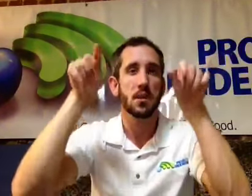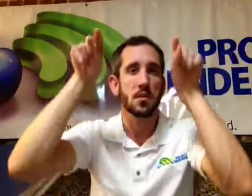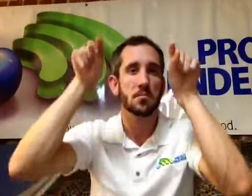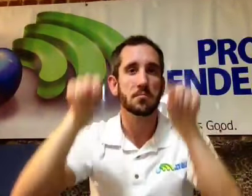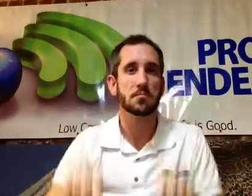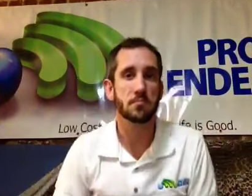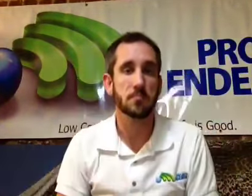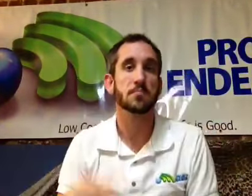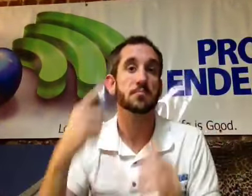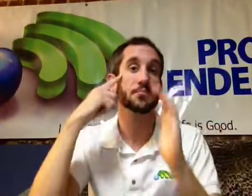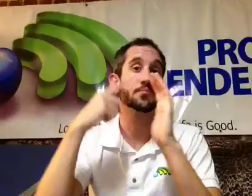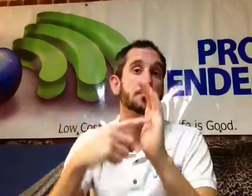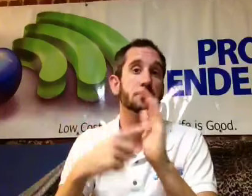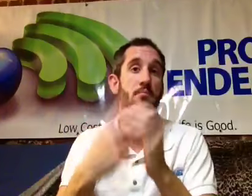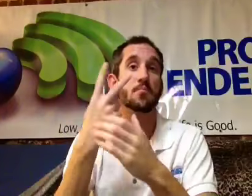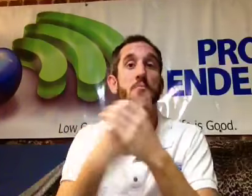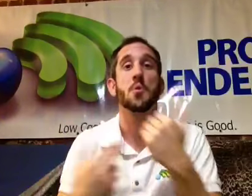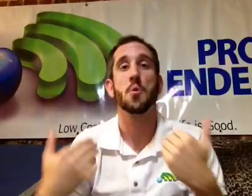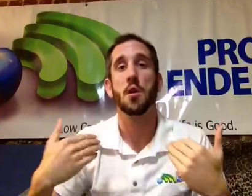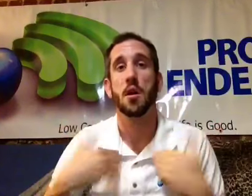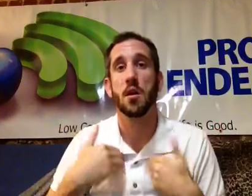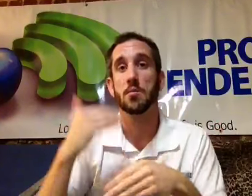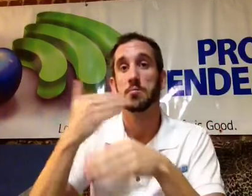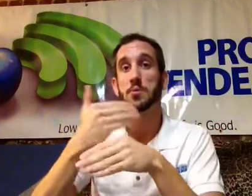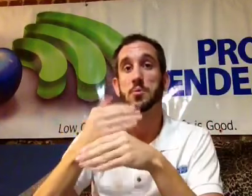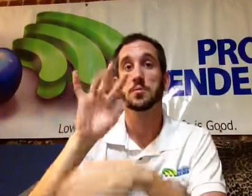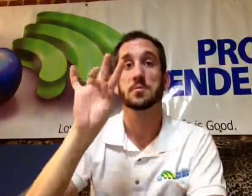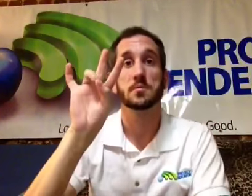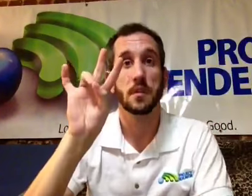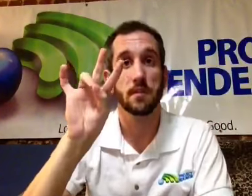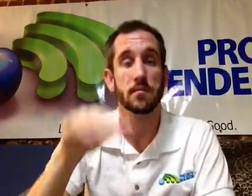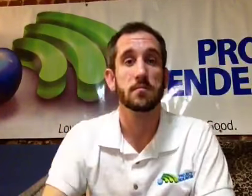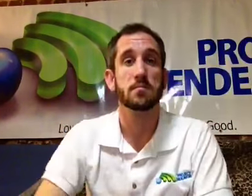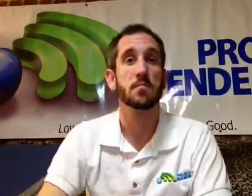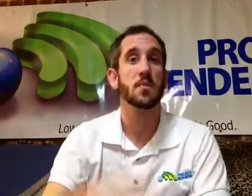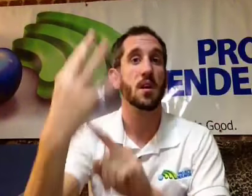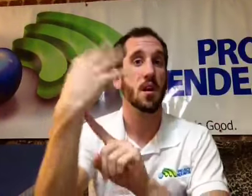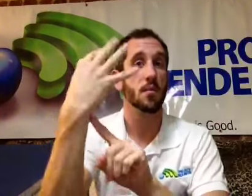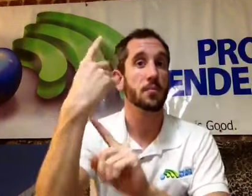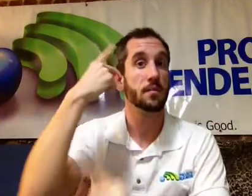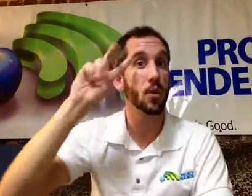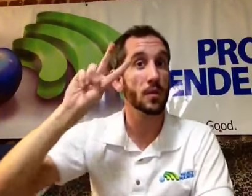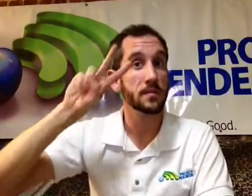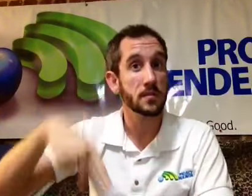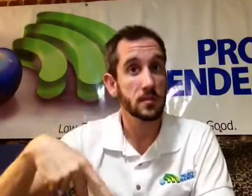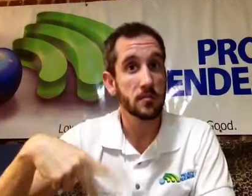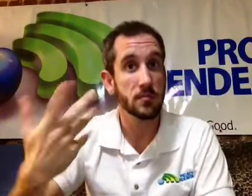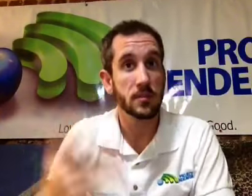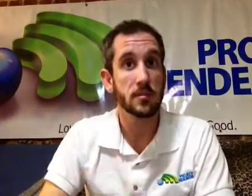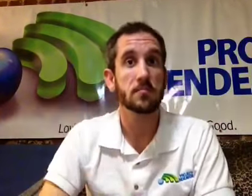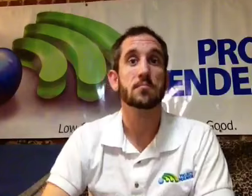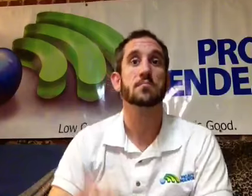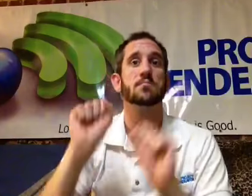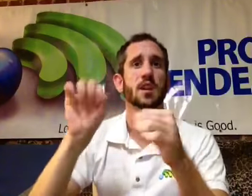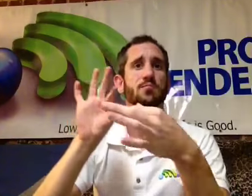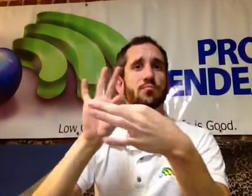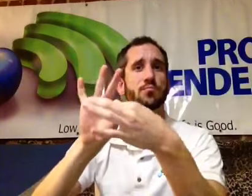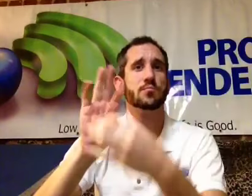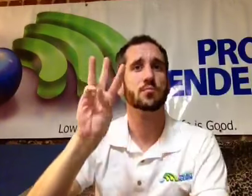I'm Sal Palantonio in Jacksonville with a DirecTV team report from Monday Night Football. Maurice Jones-Drew has faced 8